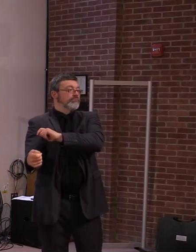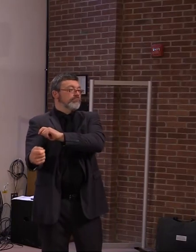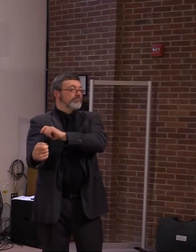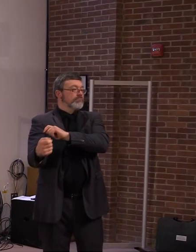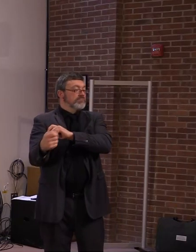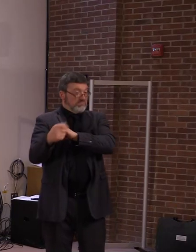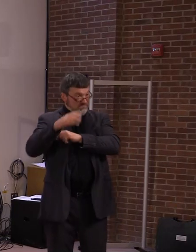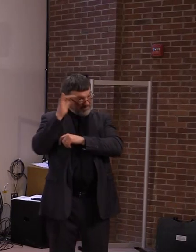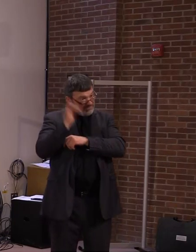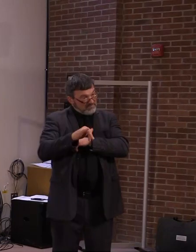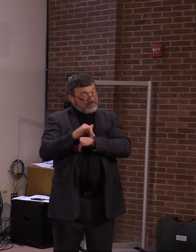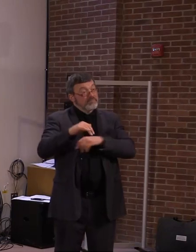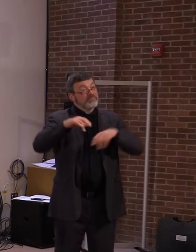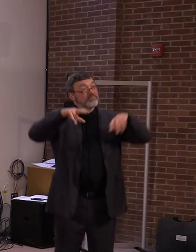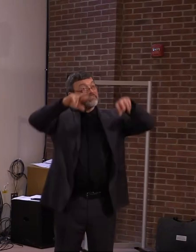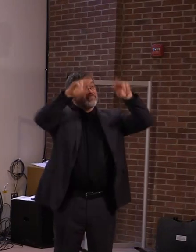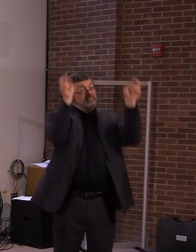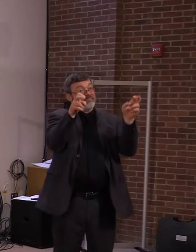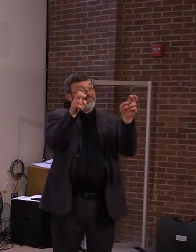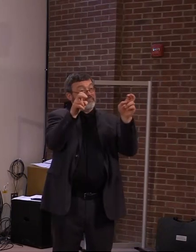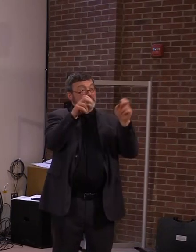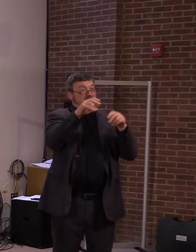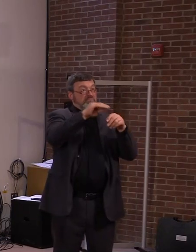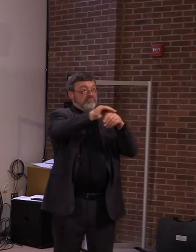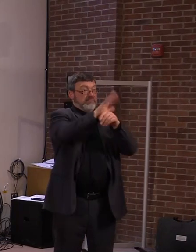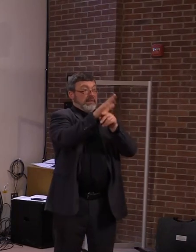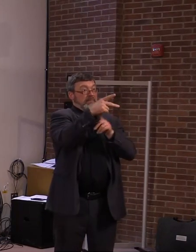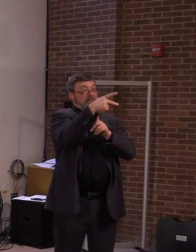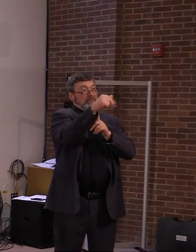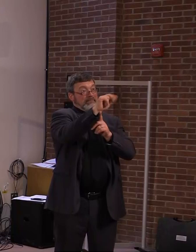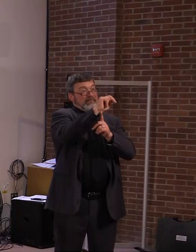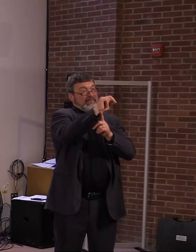how we're probably going to be testing in the future.